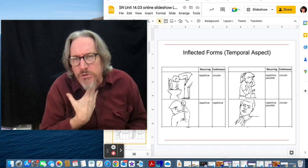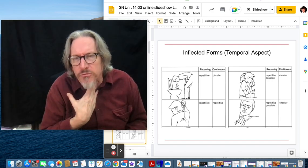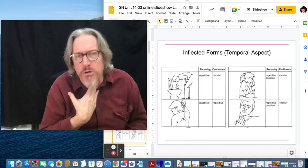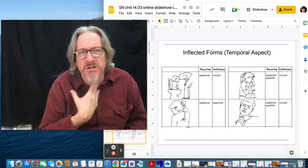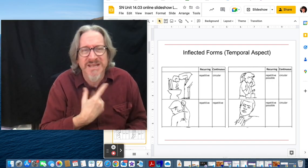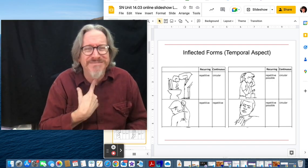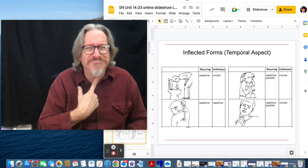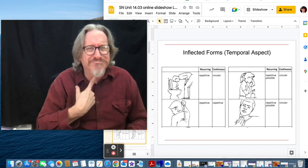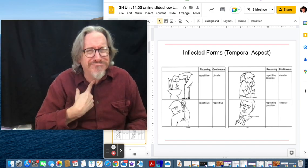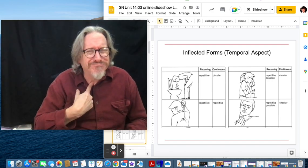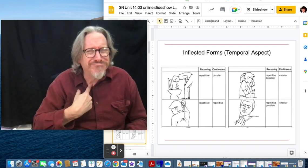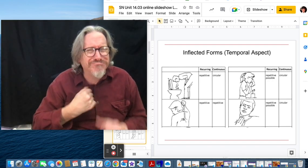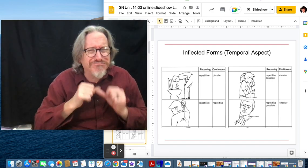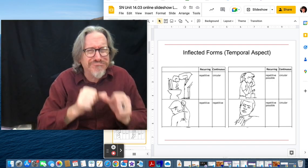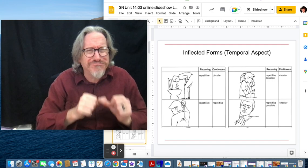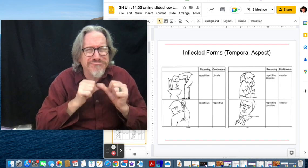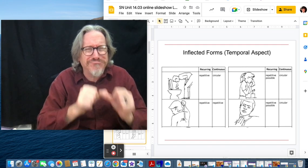Sore throat.